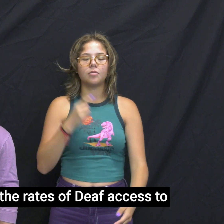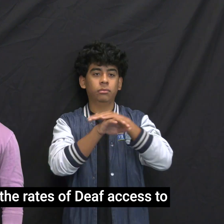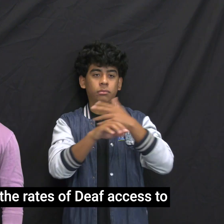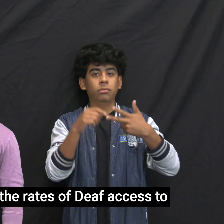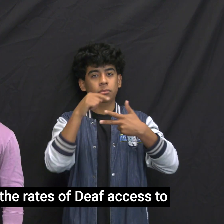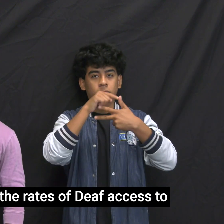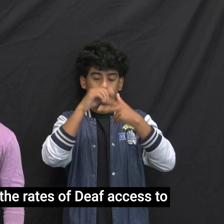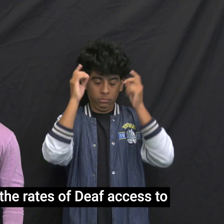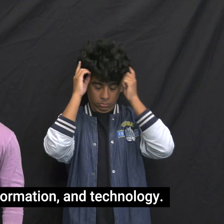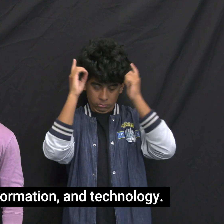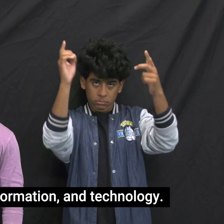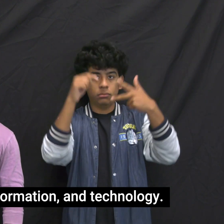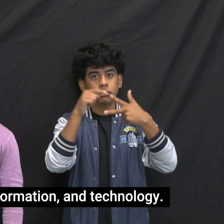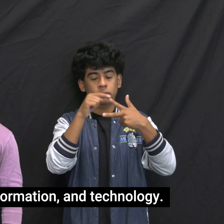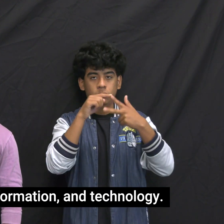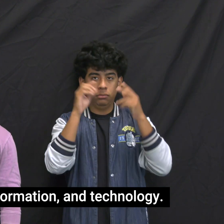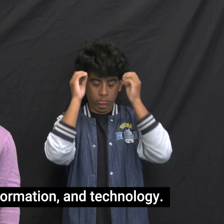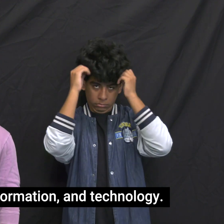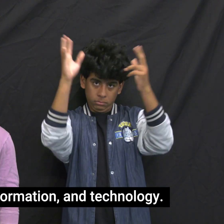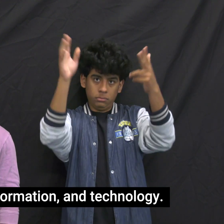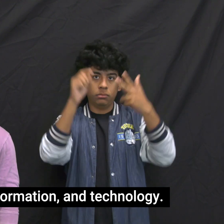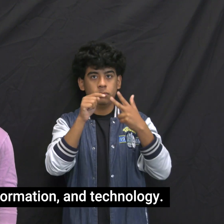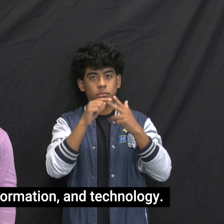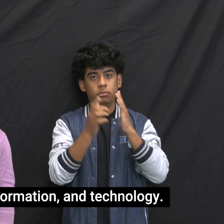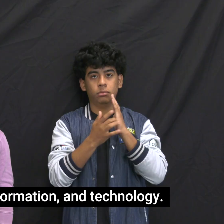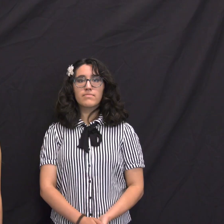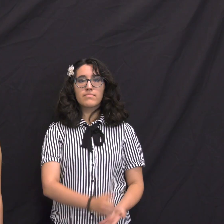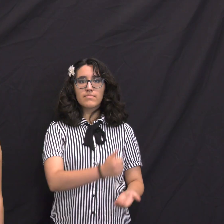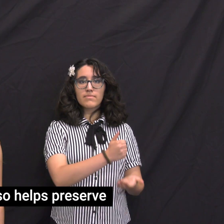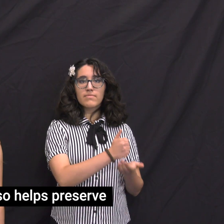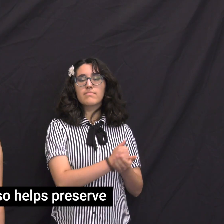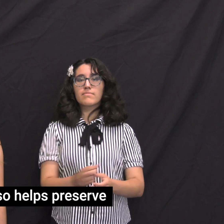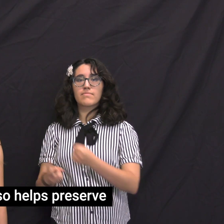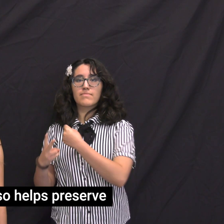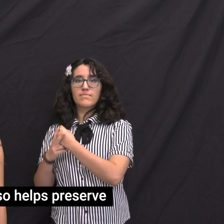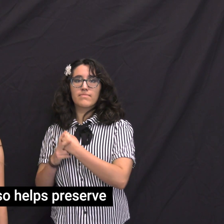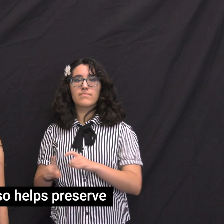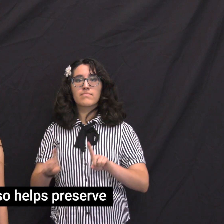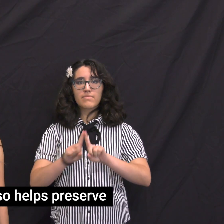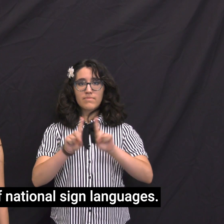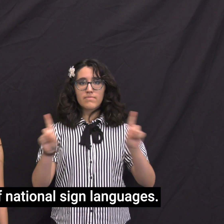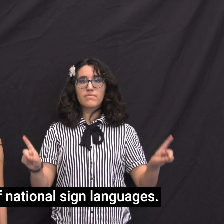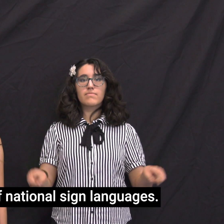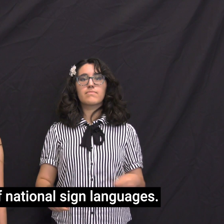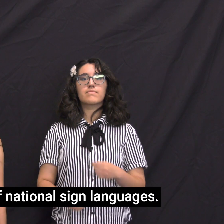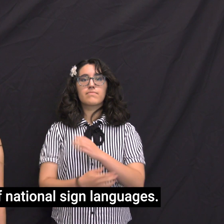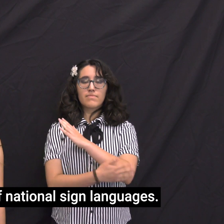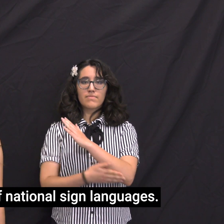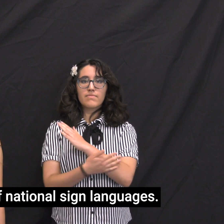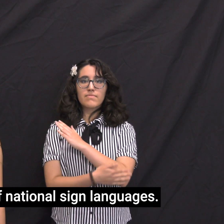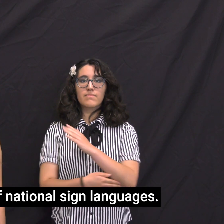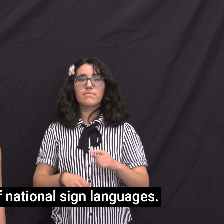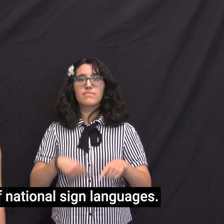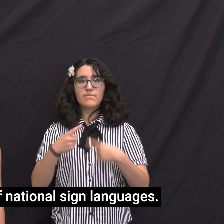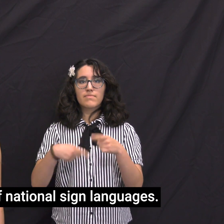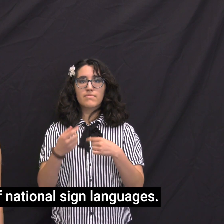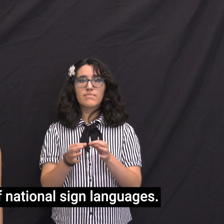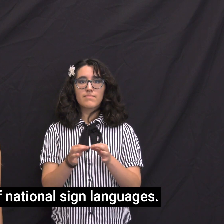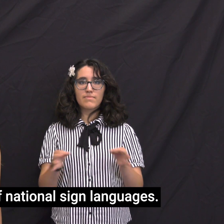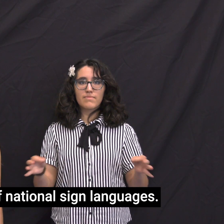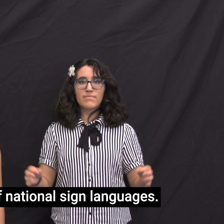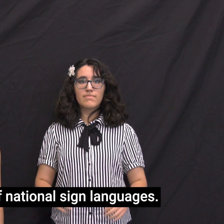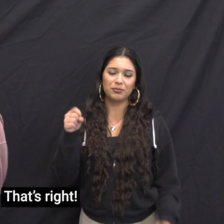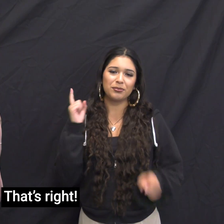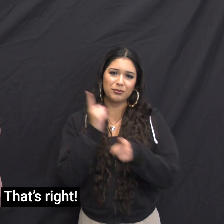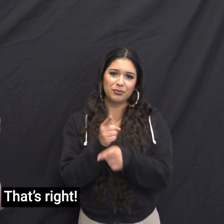rights of deaf access to education, information, and technology. It also helps preserve the status of national asylum beaches.